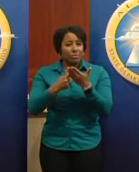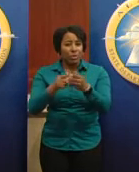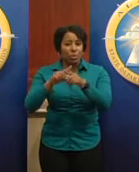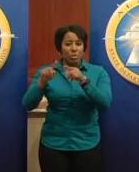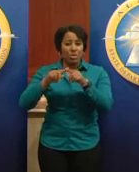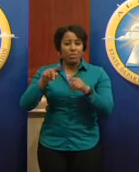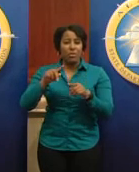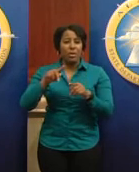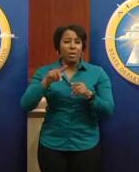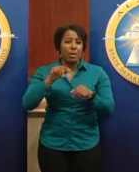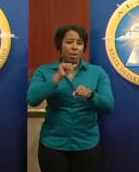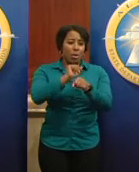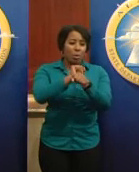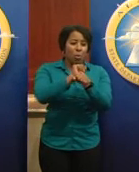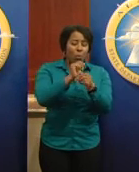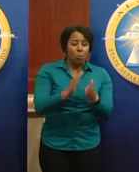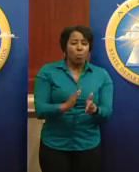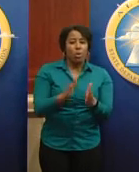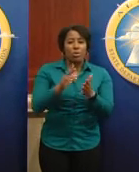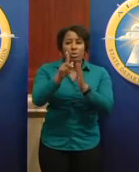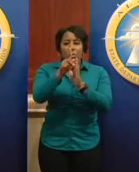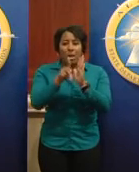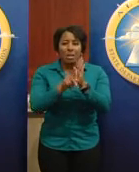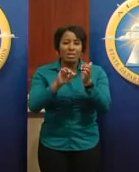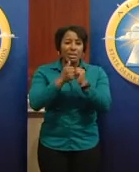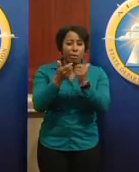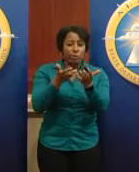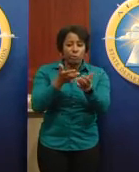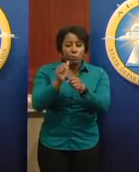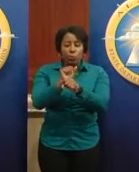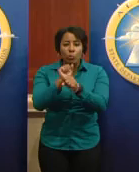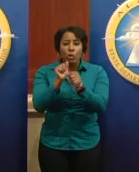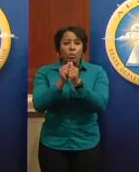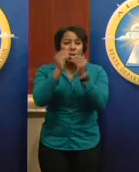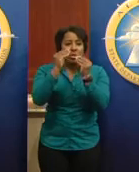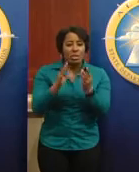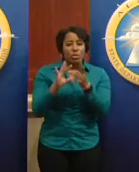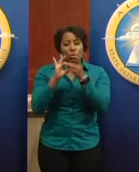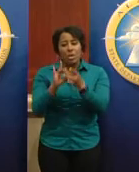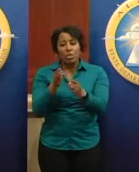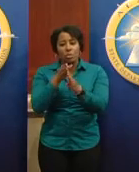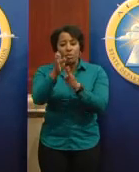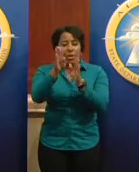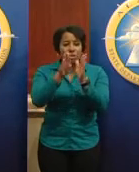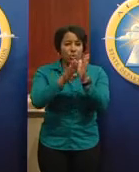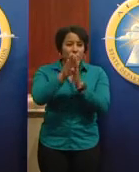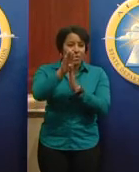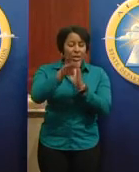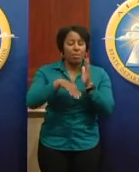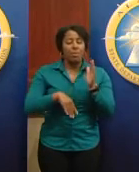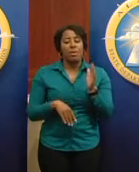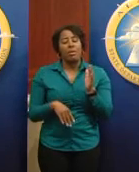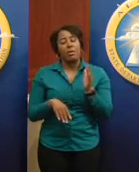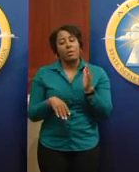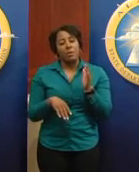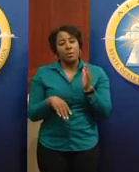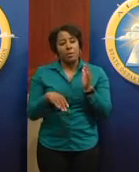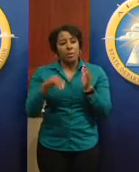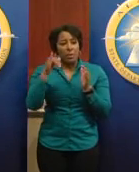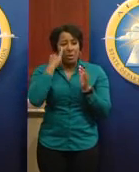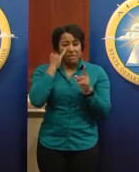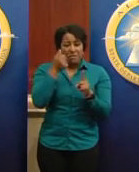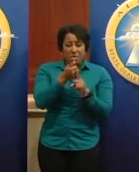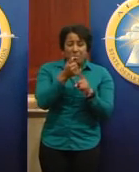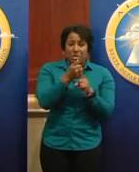policies and how to work with teachers on professional development, on their, if they're in a very